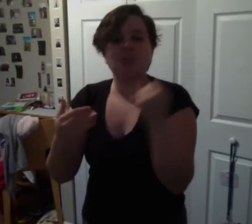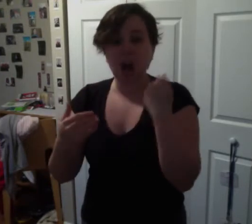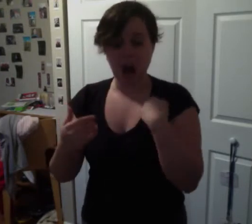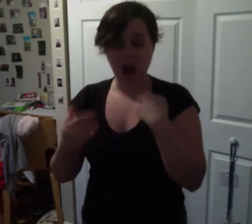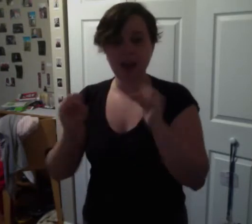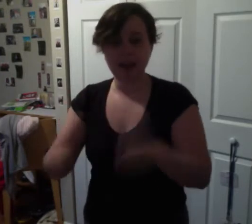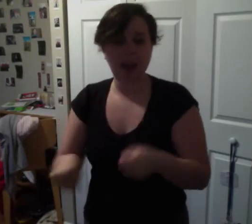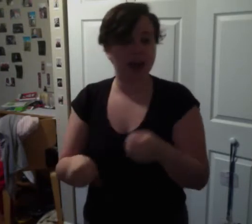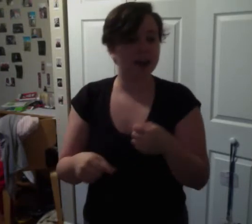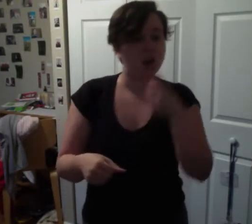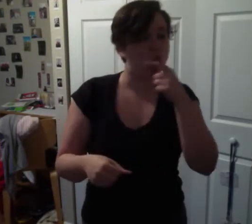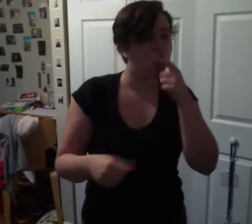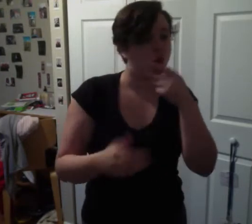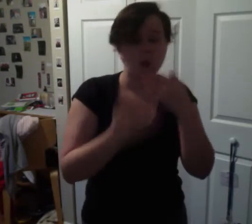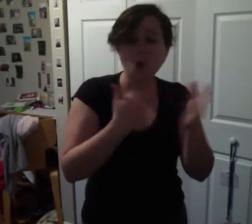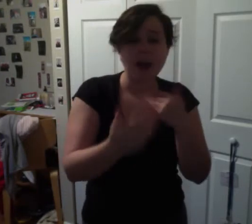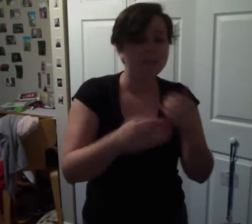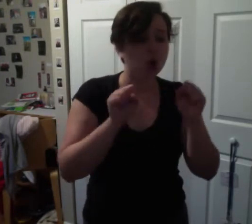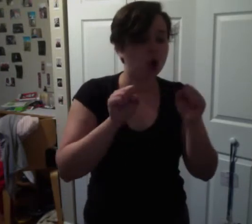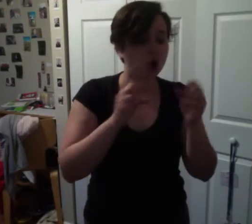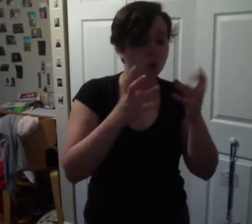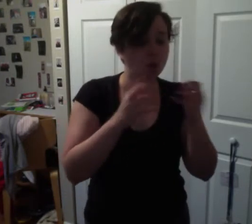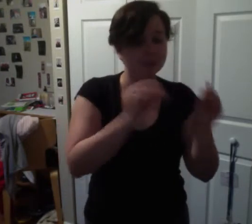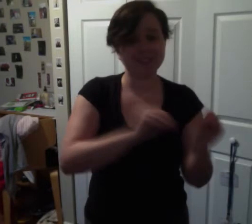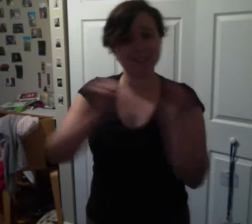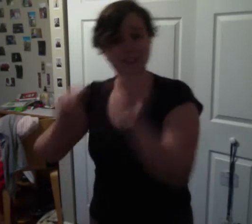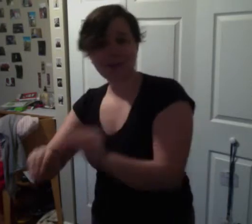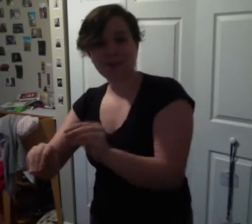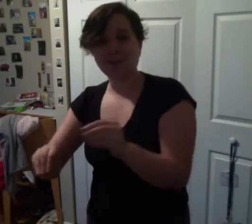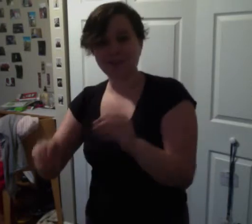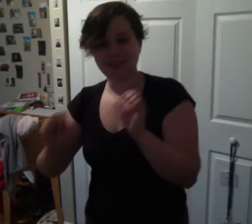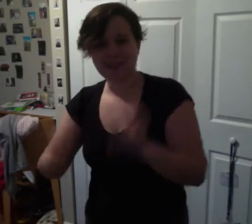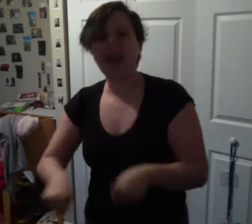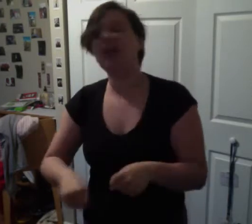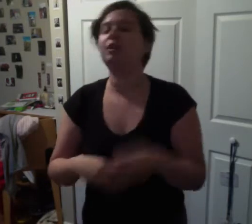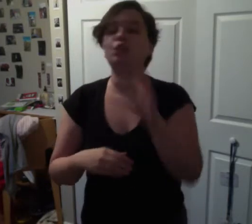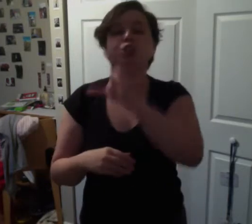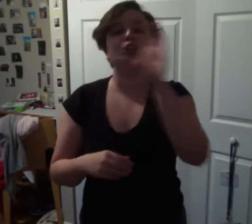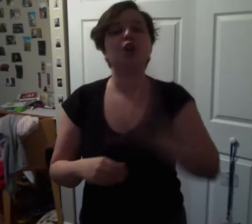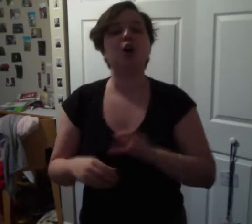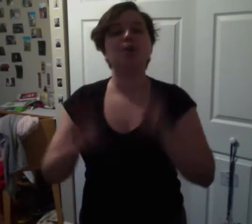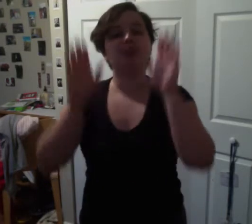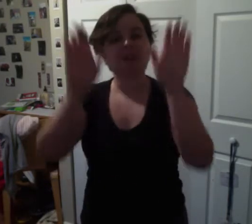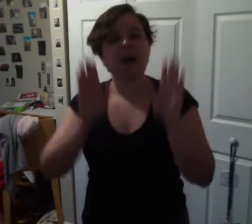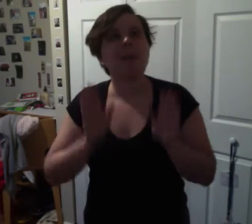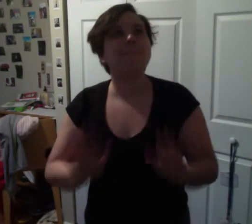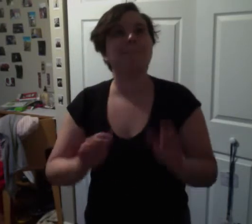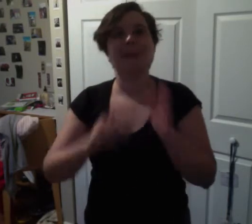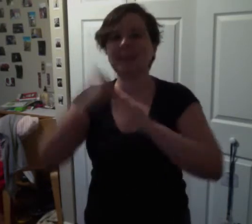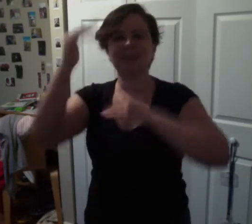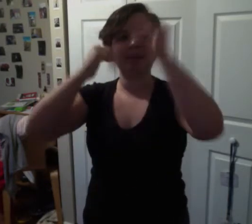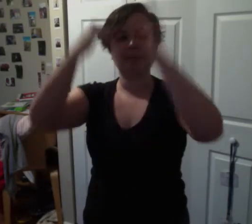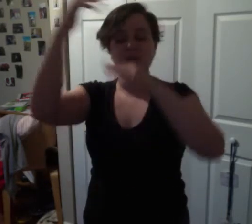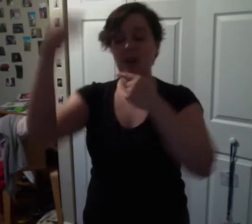In Chicago, there's amazing building stock. This building, which had been the former crack house on the block, and